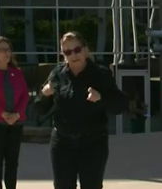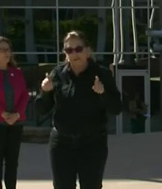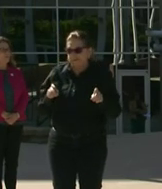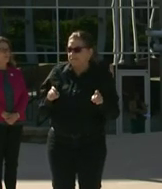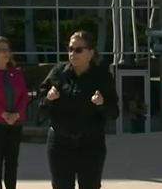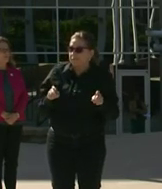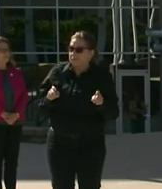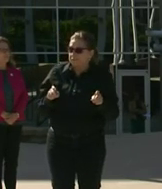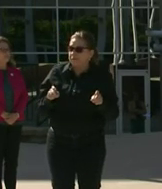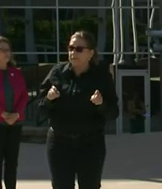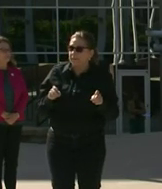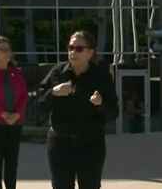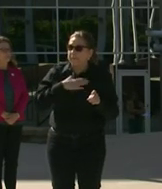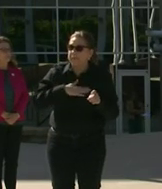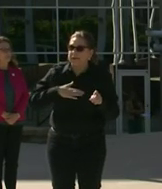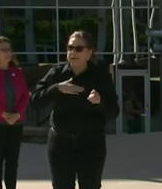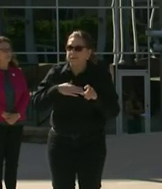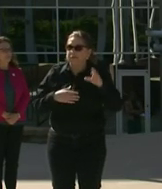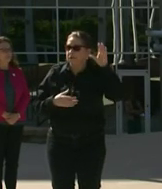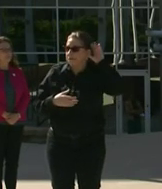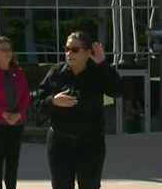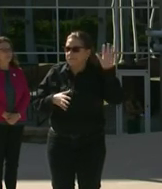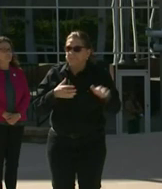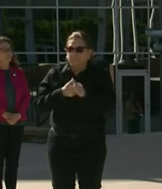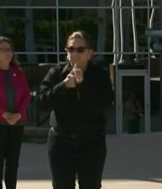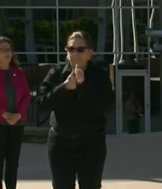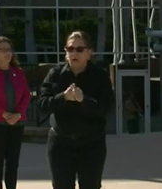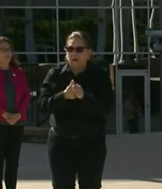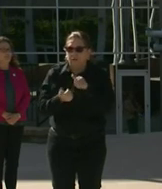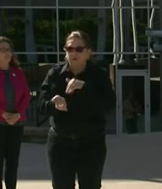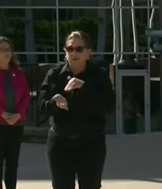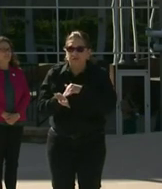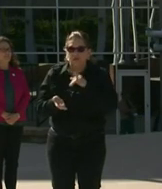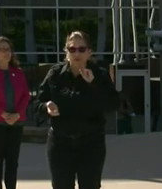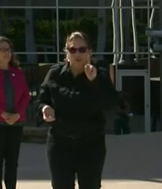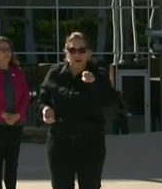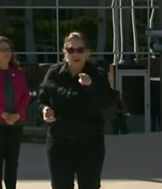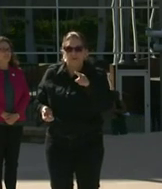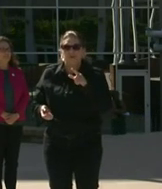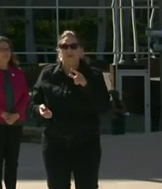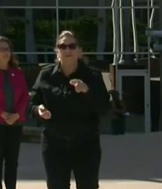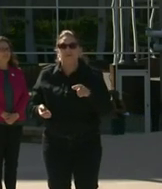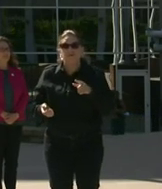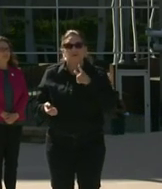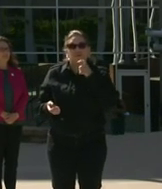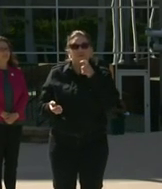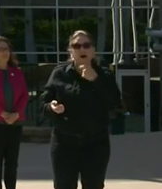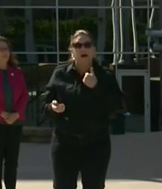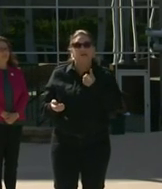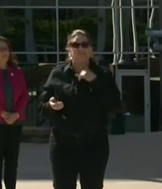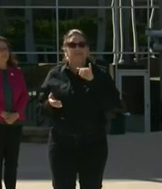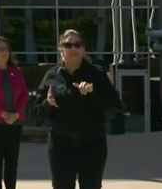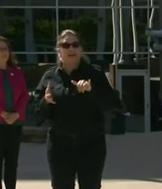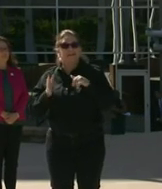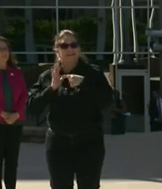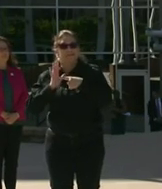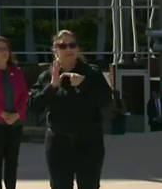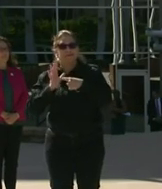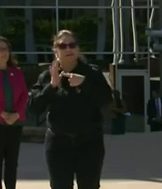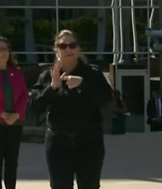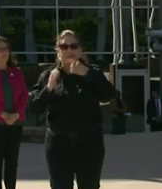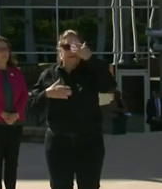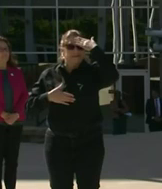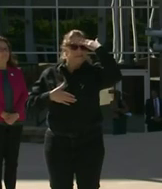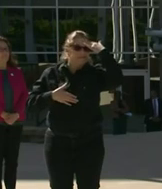Anyone with symptoms needs to call a health care provider, and if you are advised, you should seek treatment regardless of your